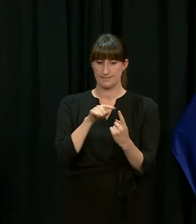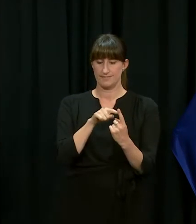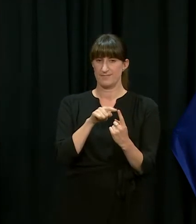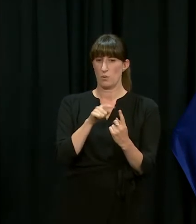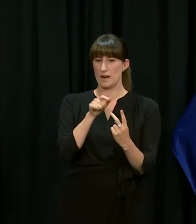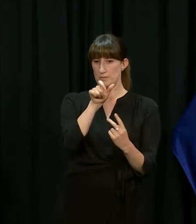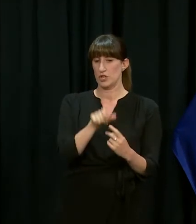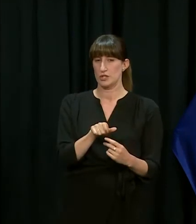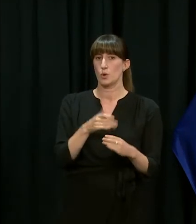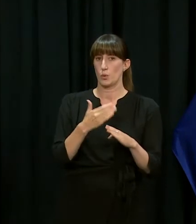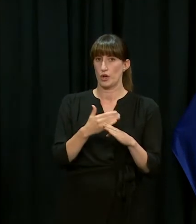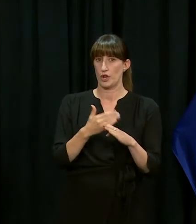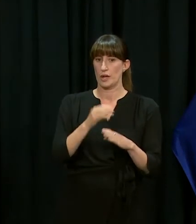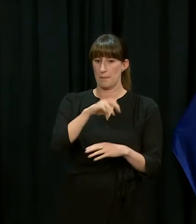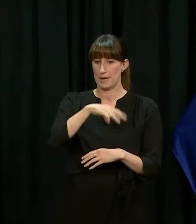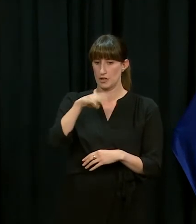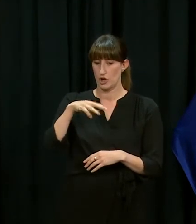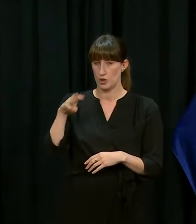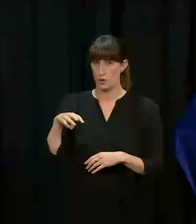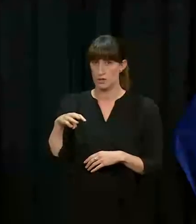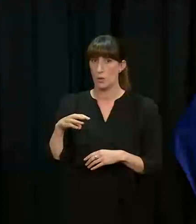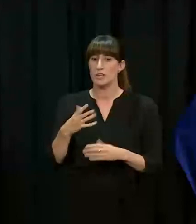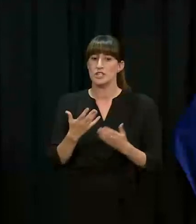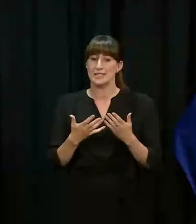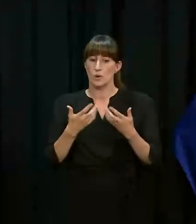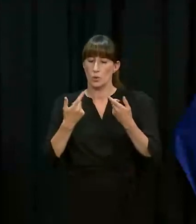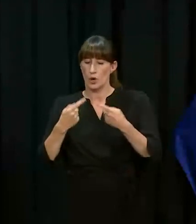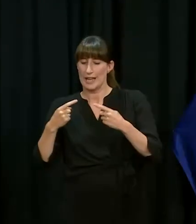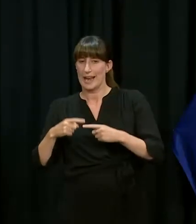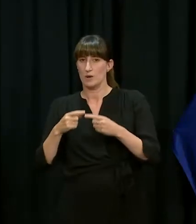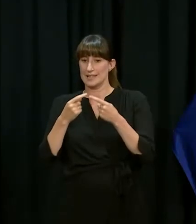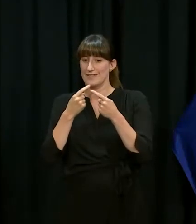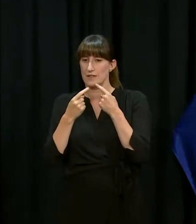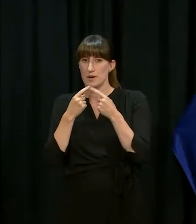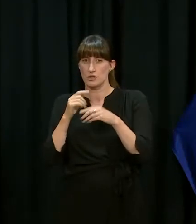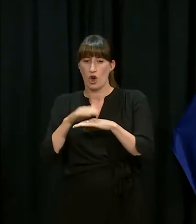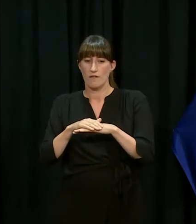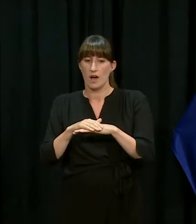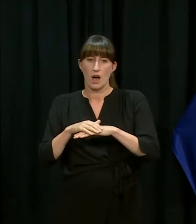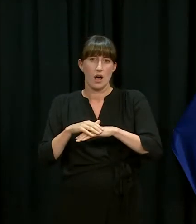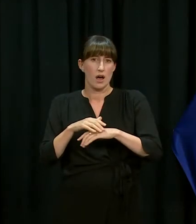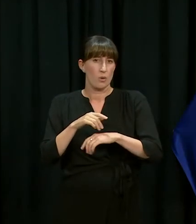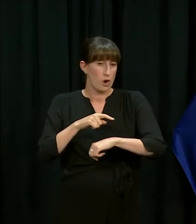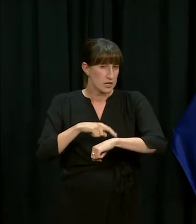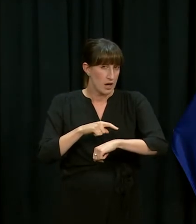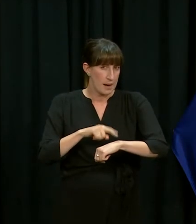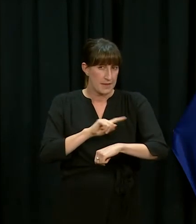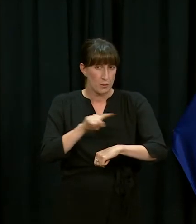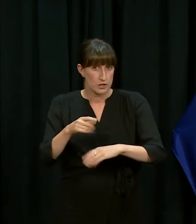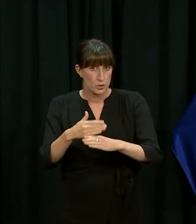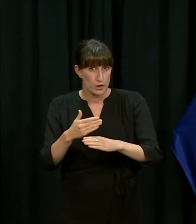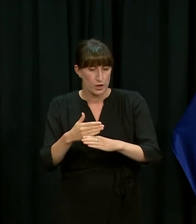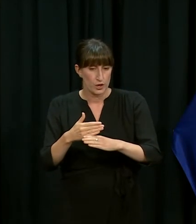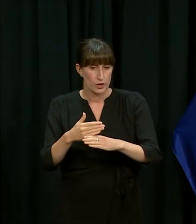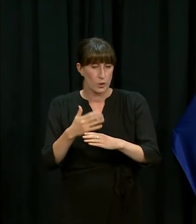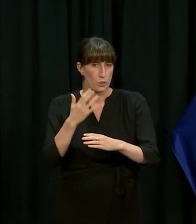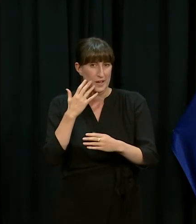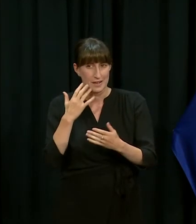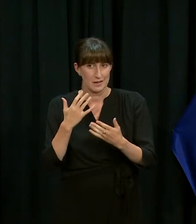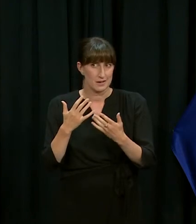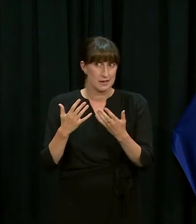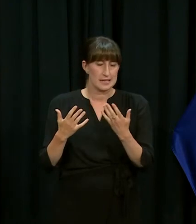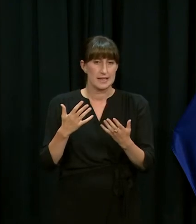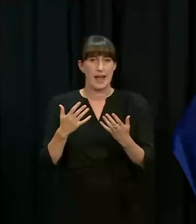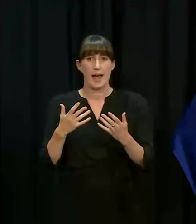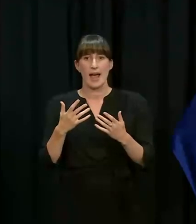that case worked there, and of course the nature of the role that the person had will relate to the potential